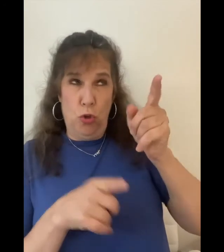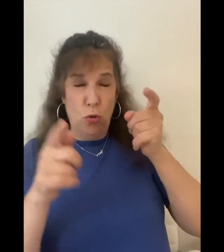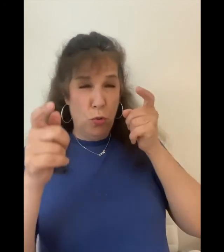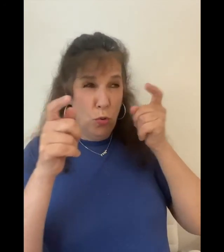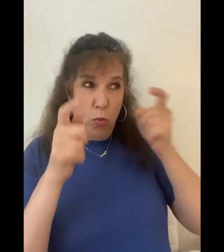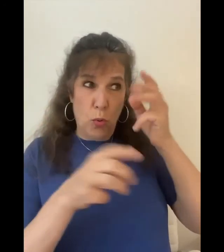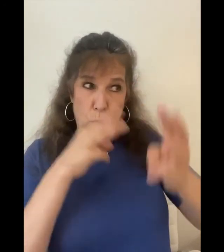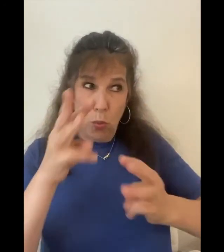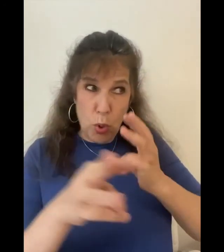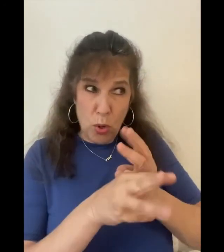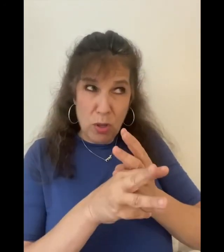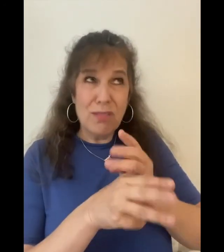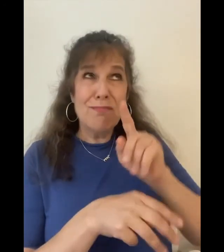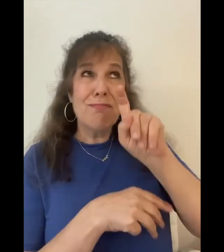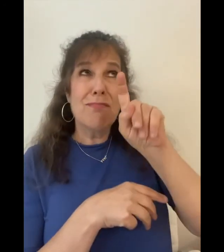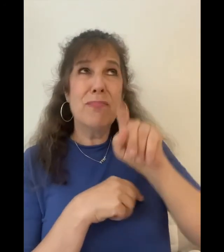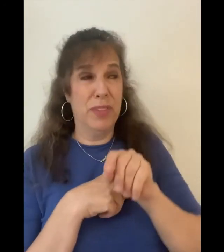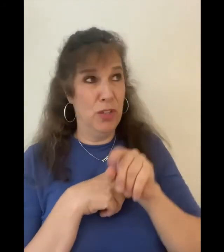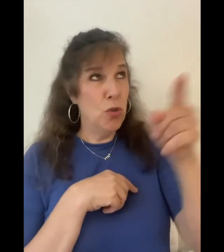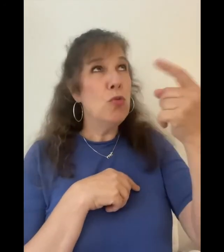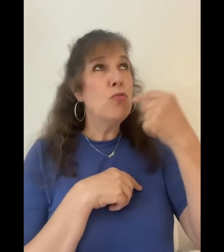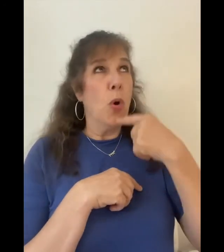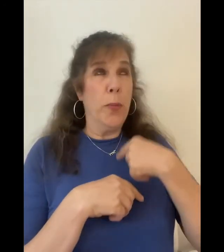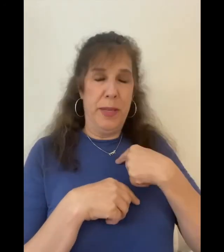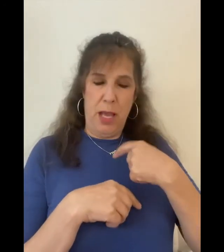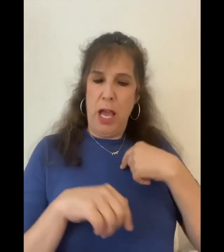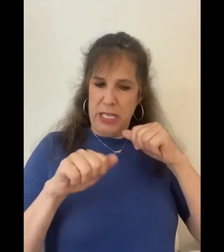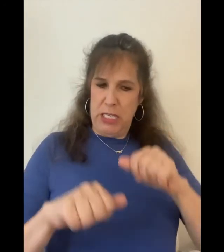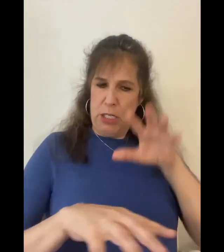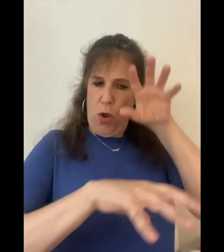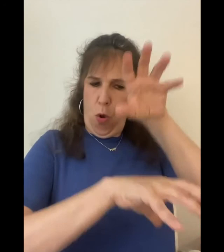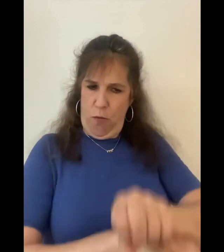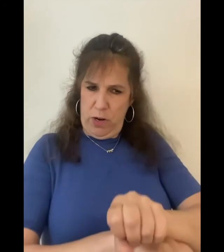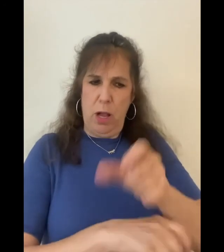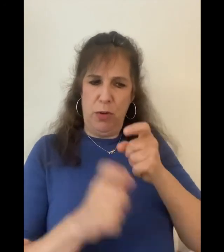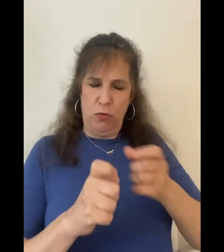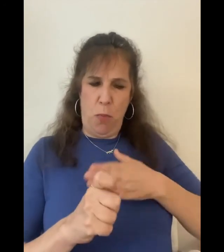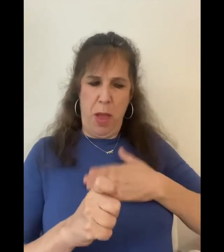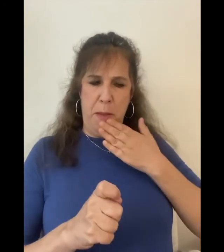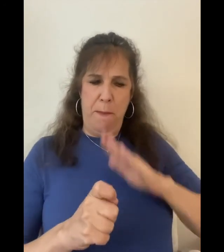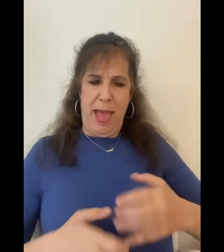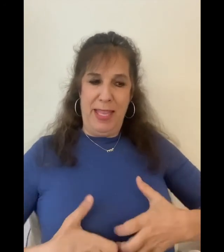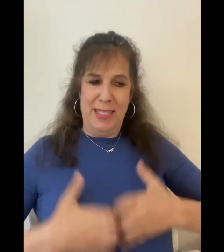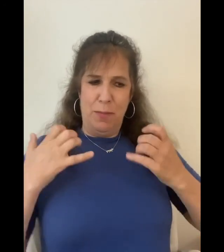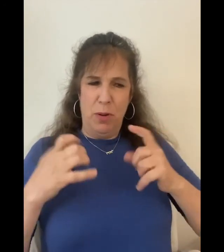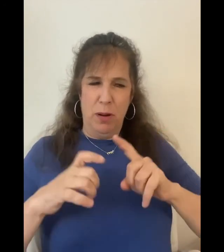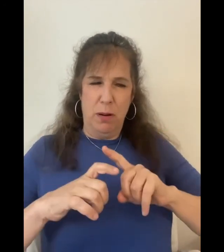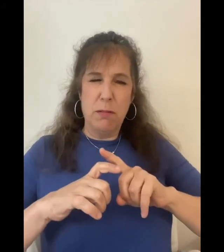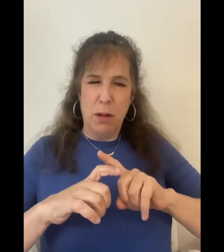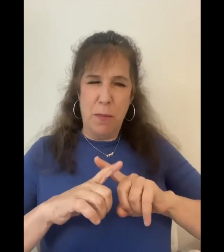rule my bad and evil inclination, that I can overcome my bad temper. But shouldn't there